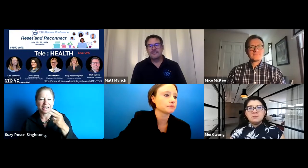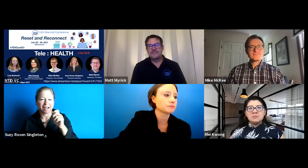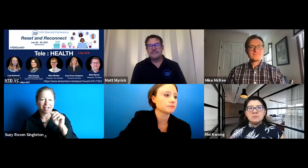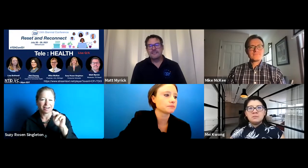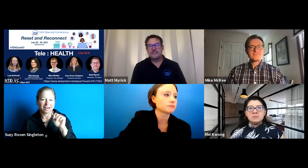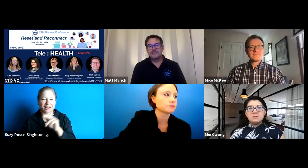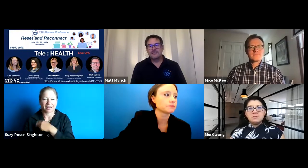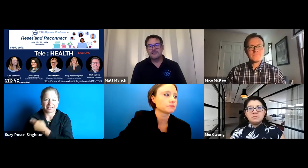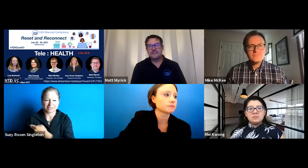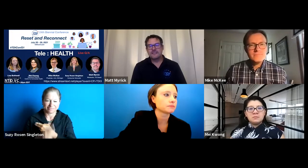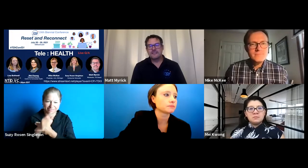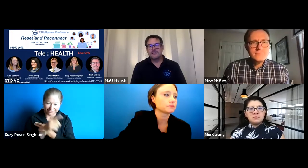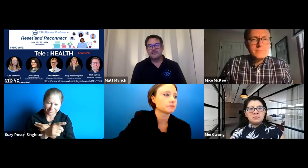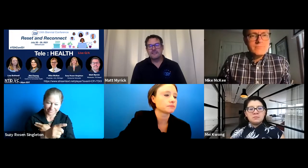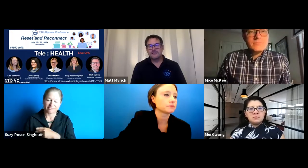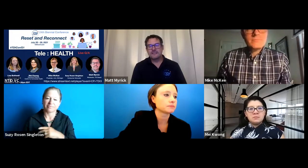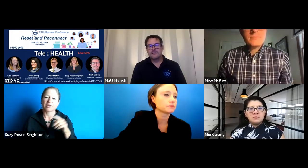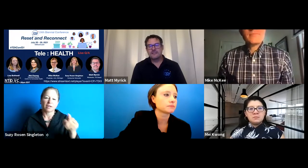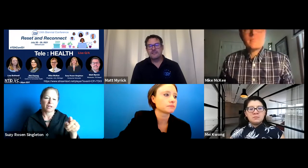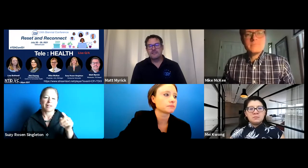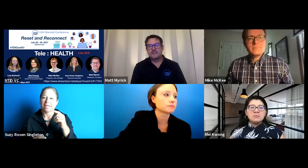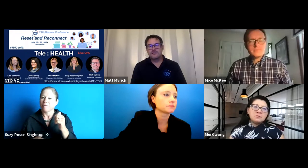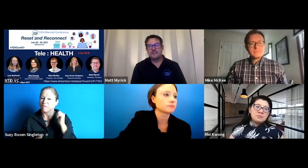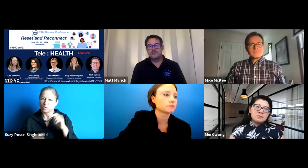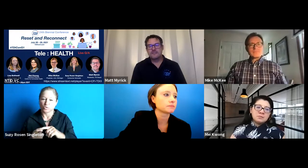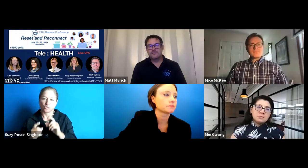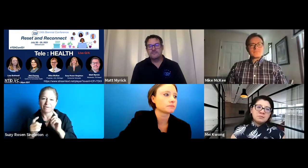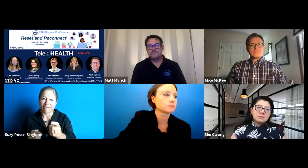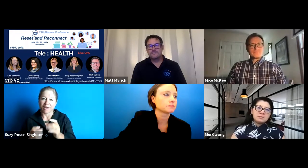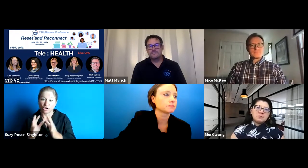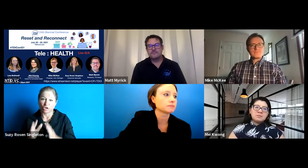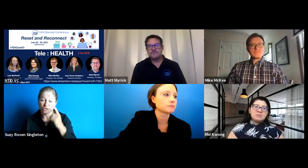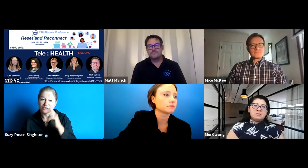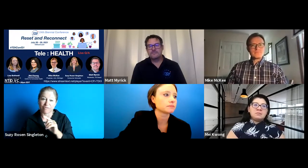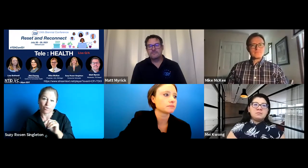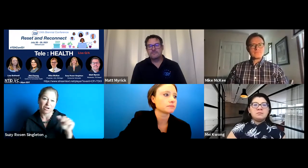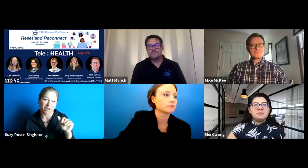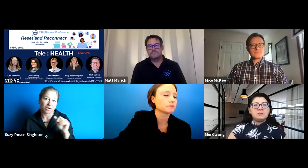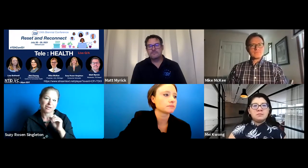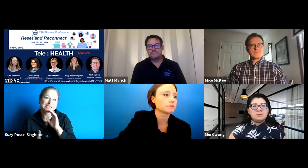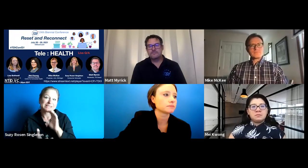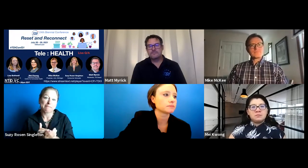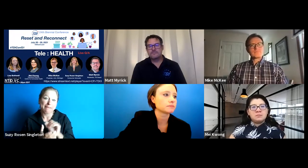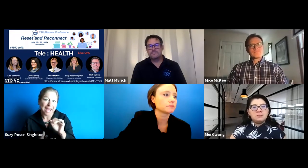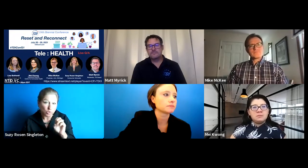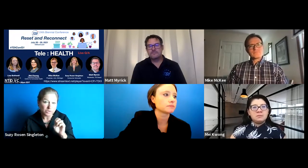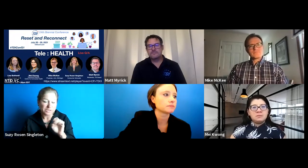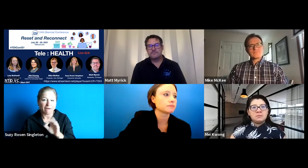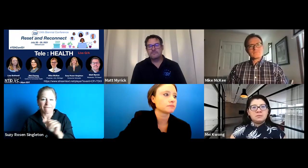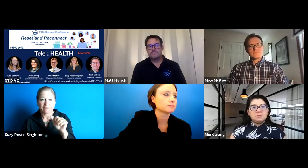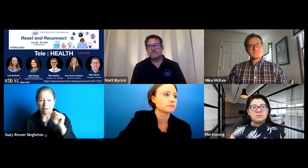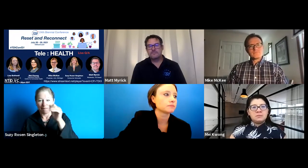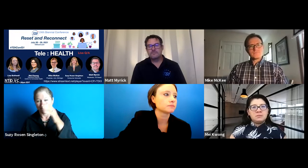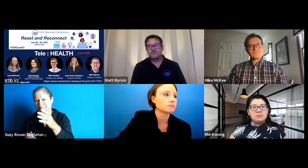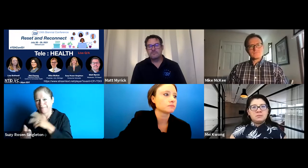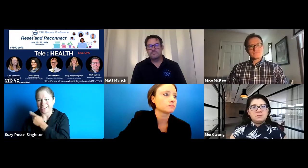I litigated against Aetna, a hospital that refused to provide interpreters for